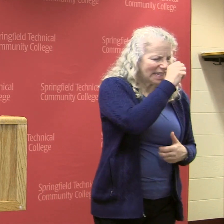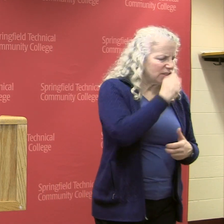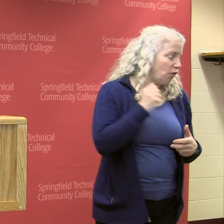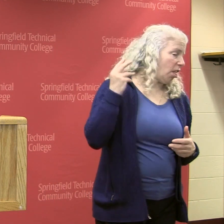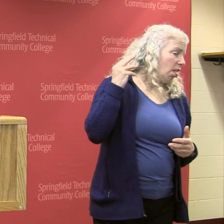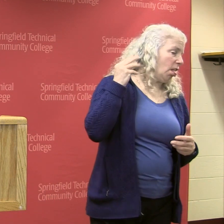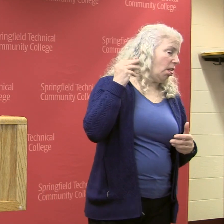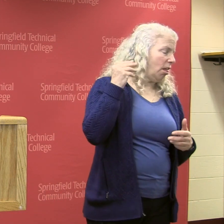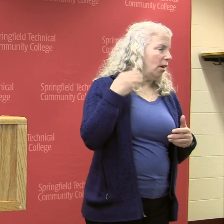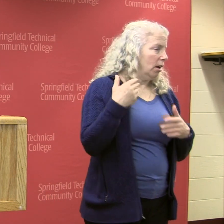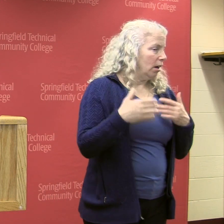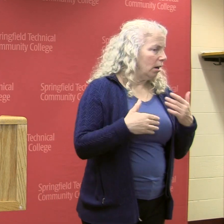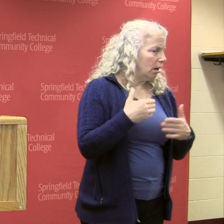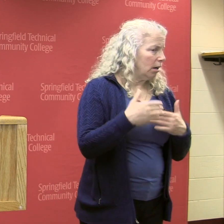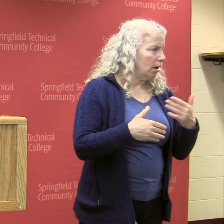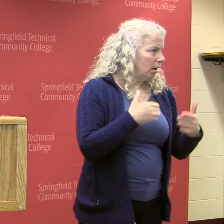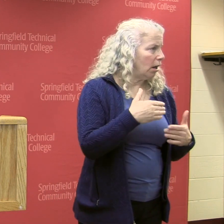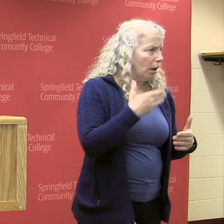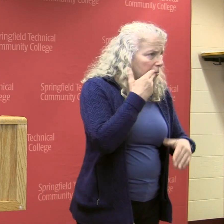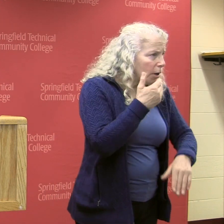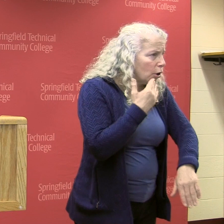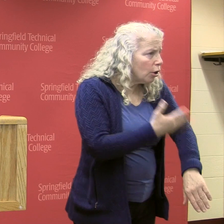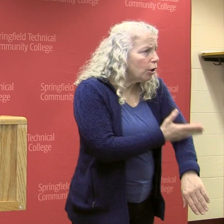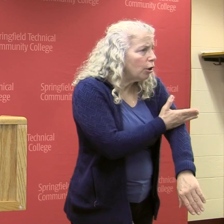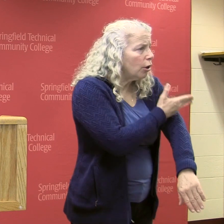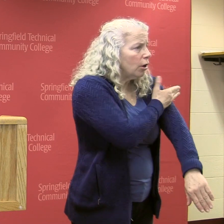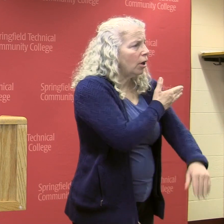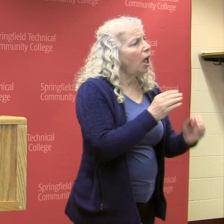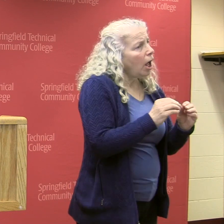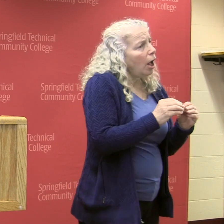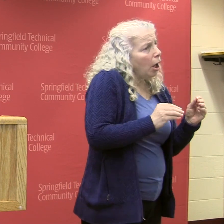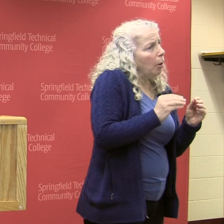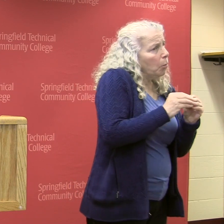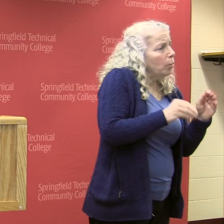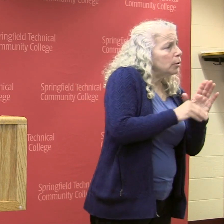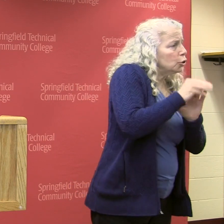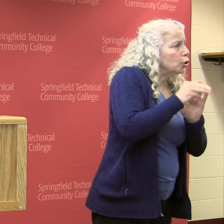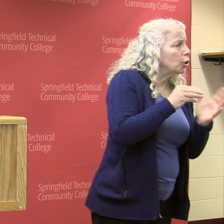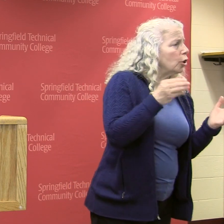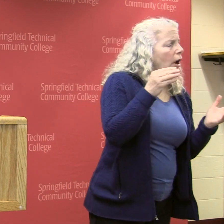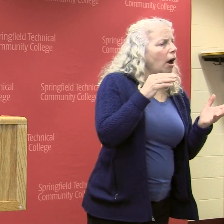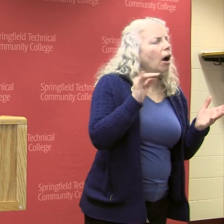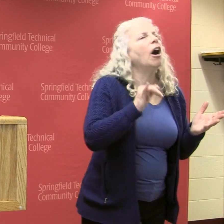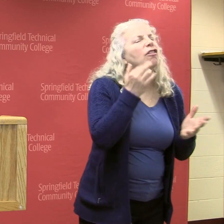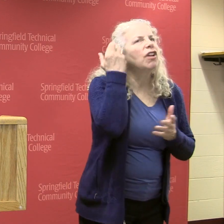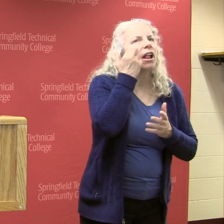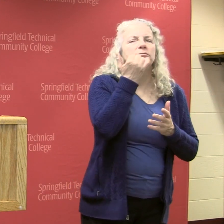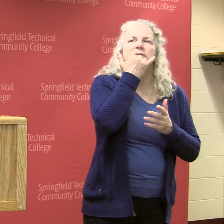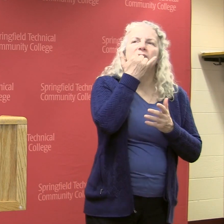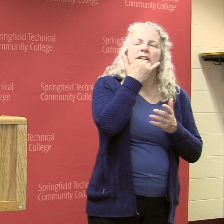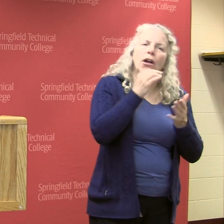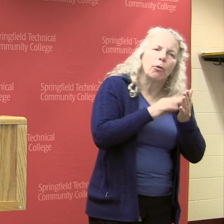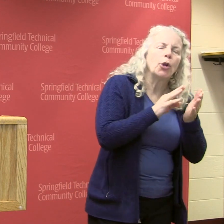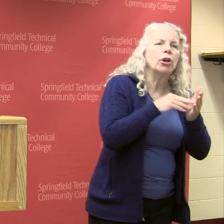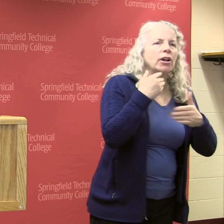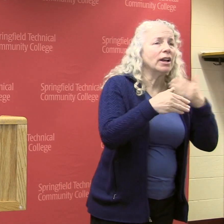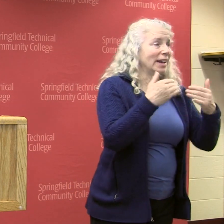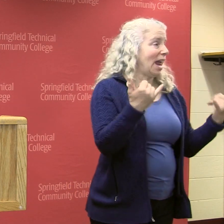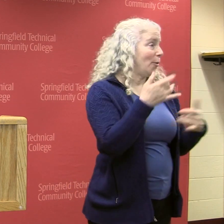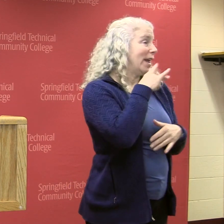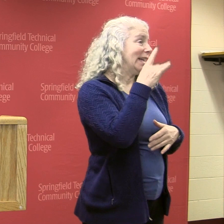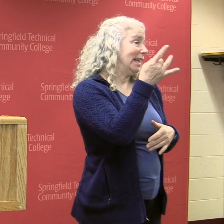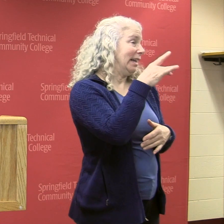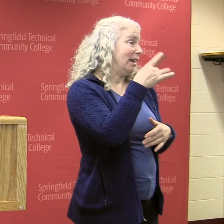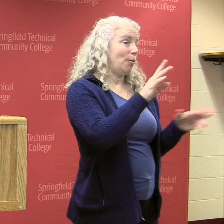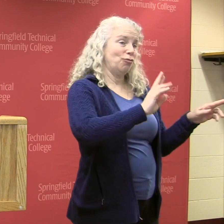me. Time passed, I started doing better because I'm getting more mature and learning from my mistakes. Now I'm 18 years old, ready to graduate and going